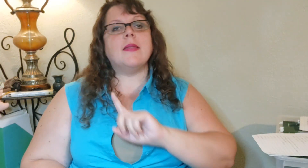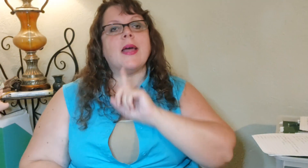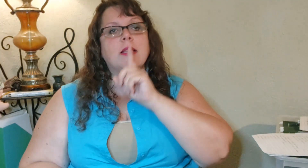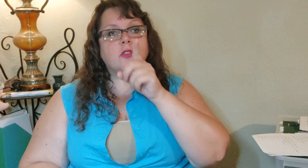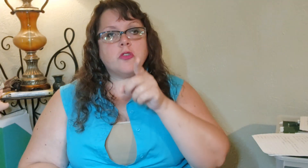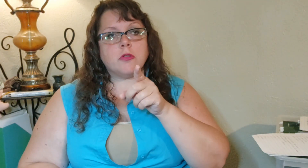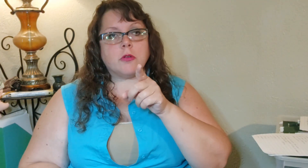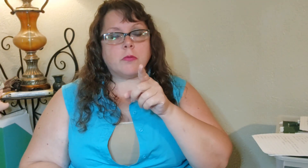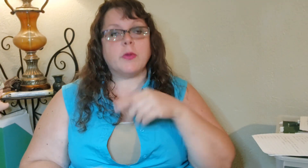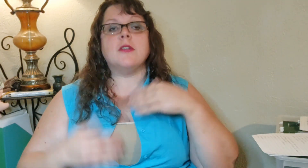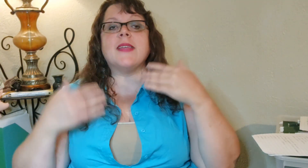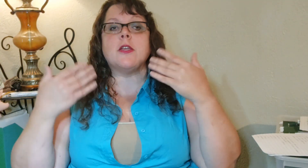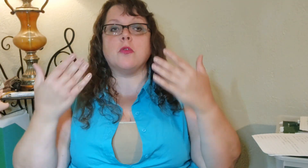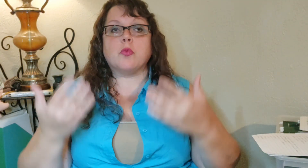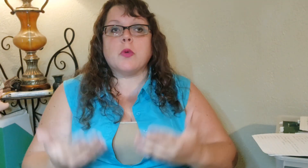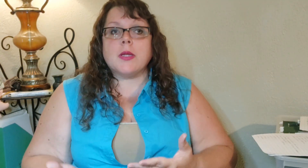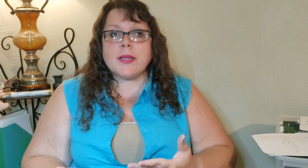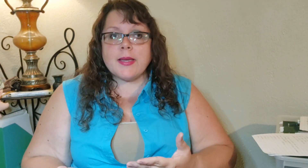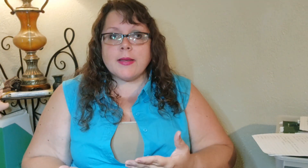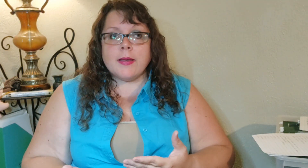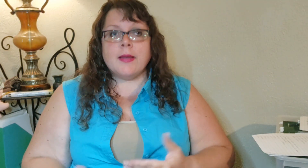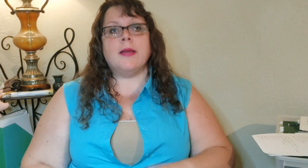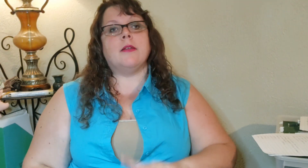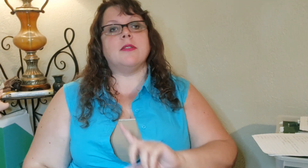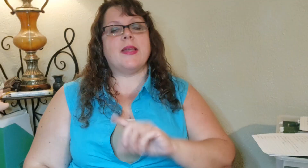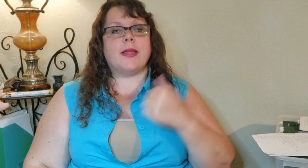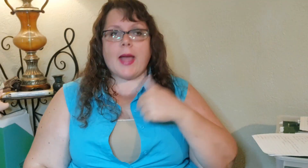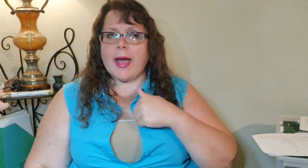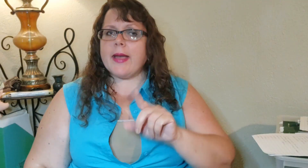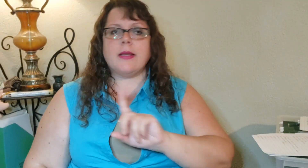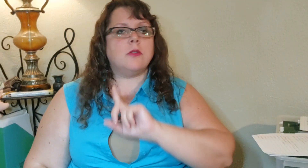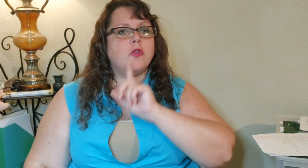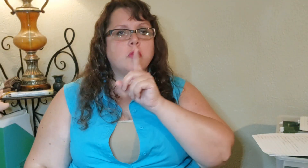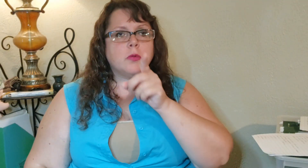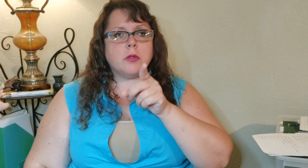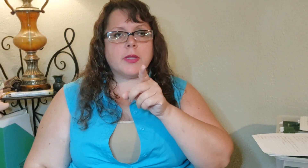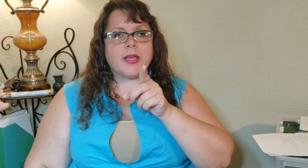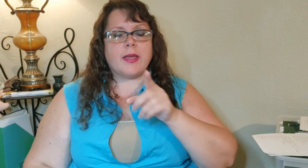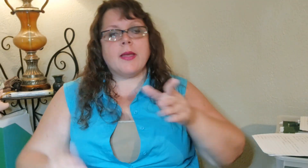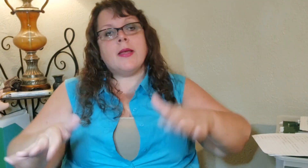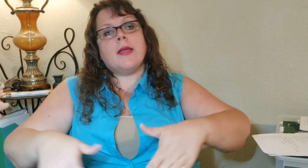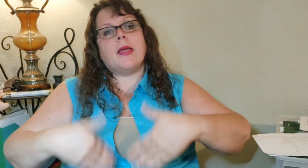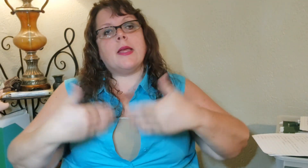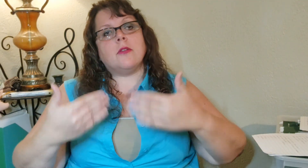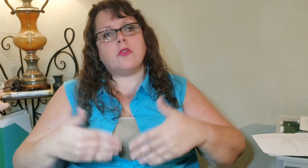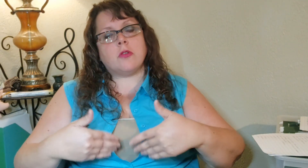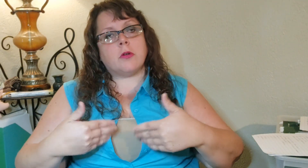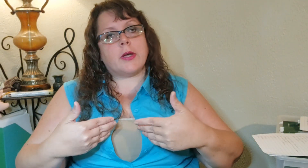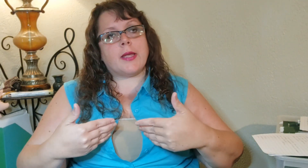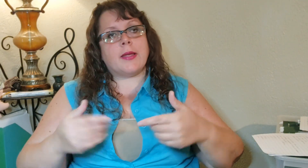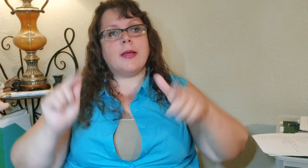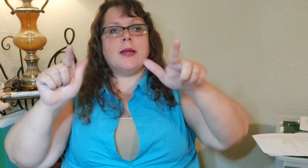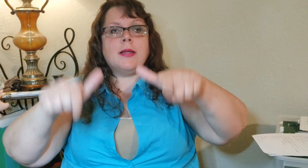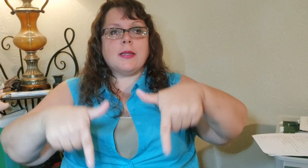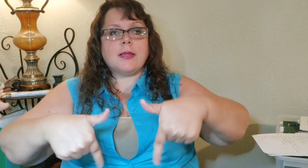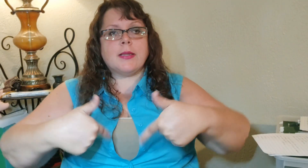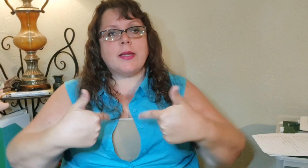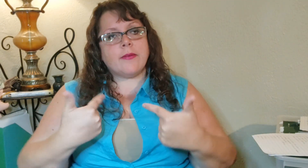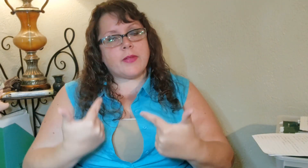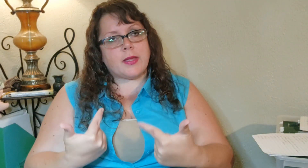And that it's true. When you say you really, you're saying I truly enjoy